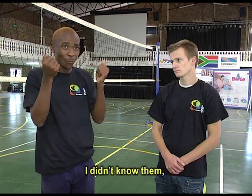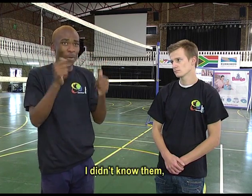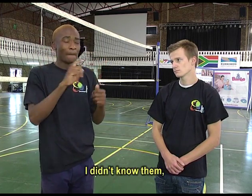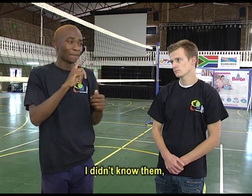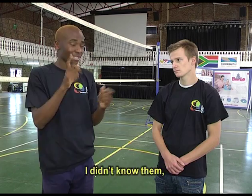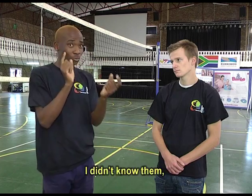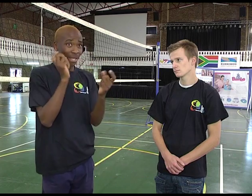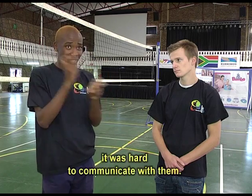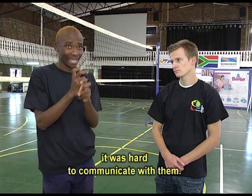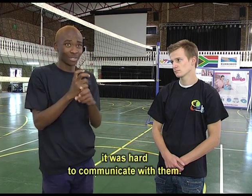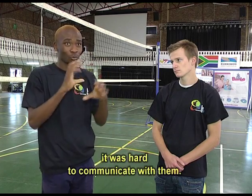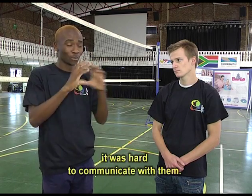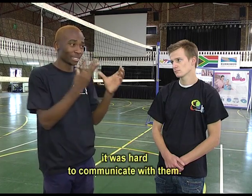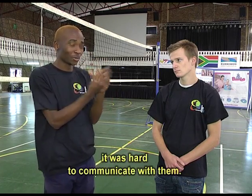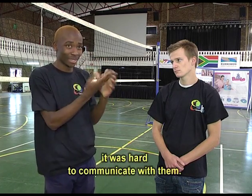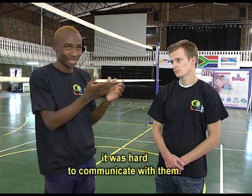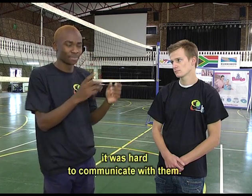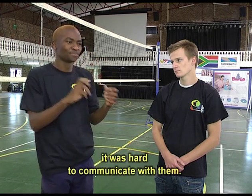I didn't know them. It was hard to communicate with them.